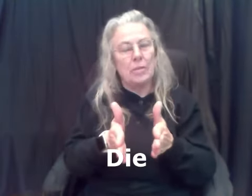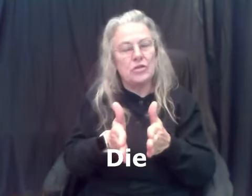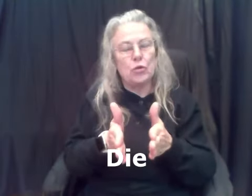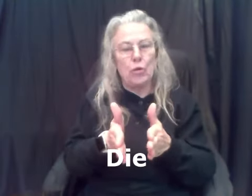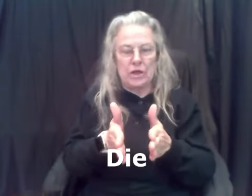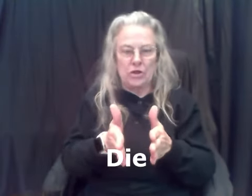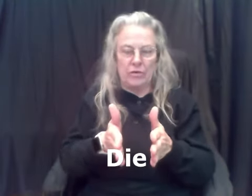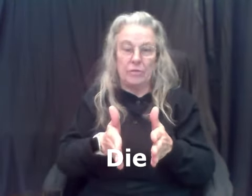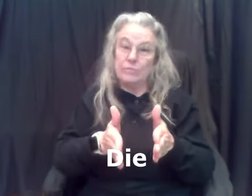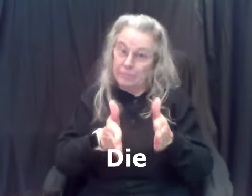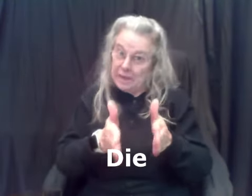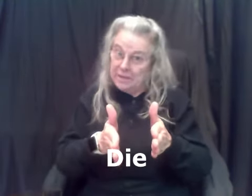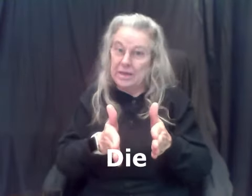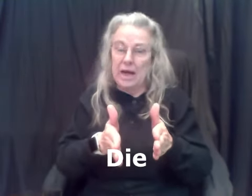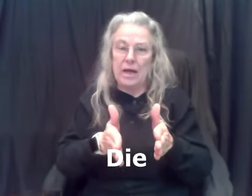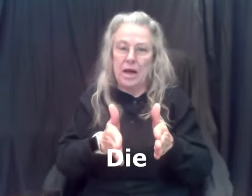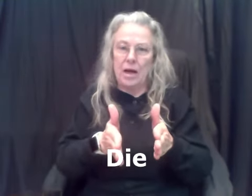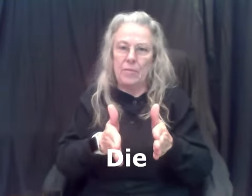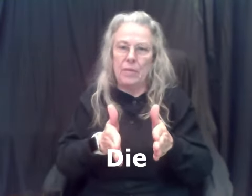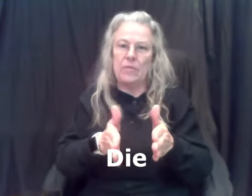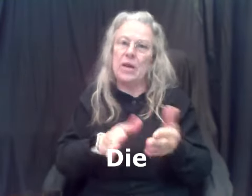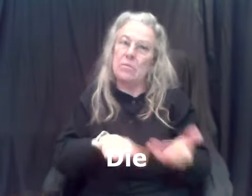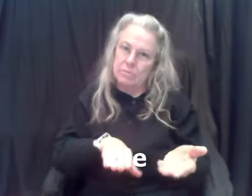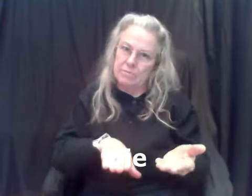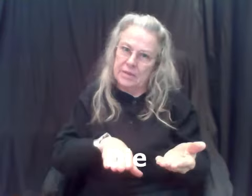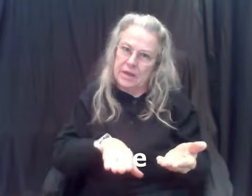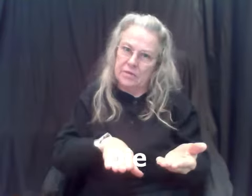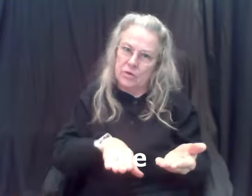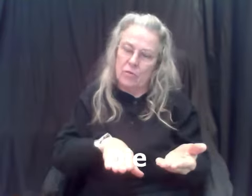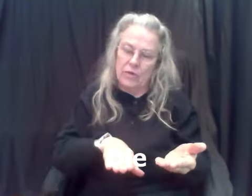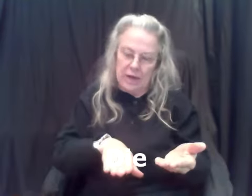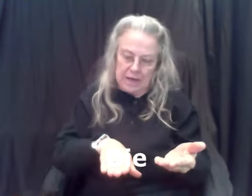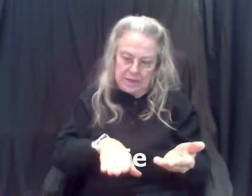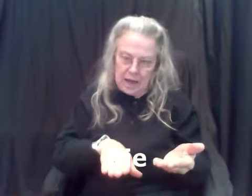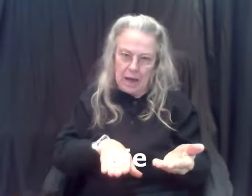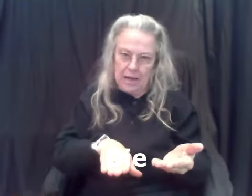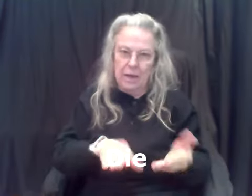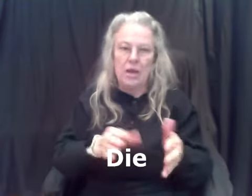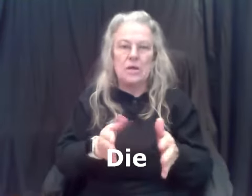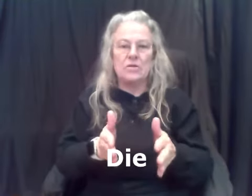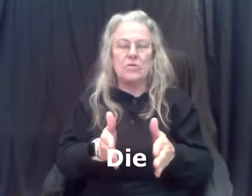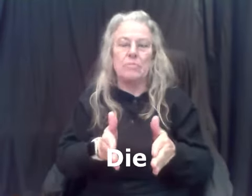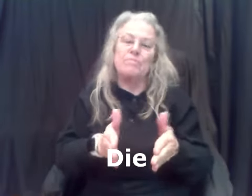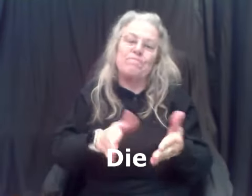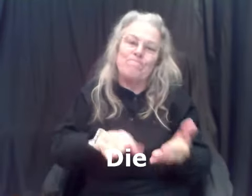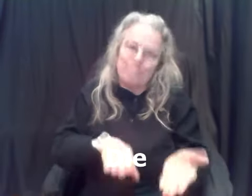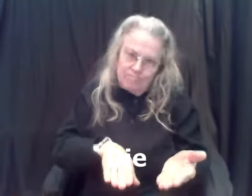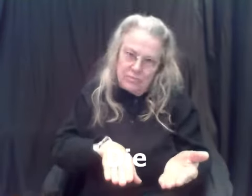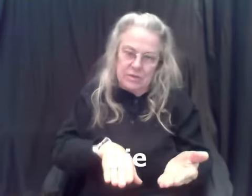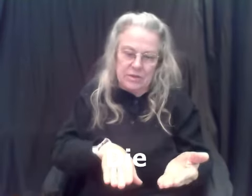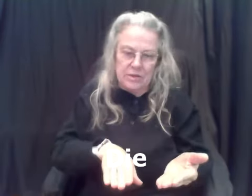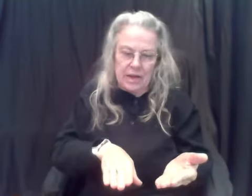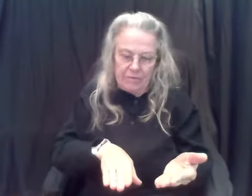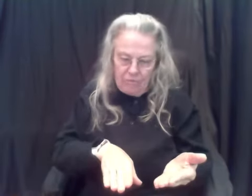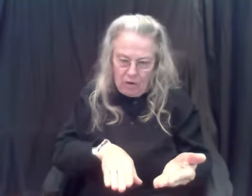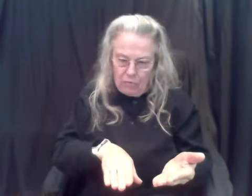toward each other it's standing up and then it keels over it died so just let it fall over